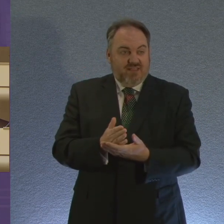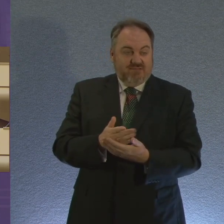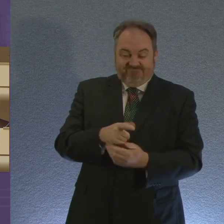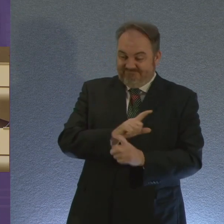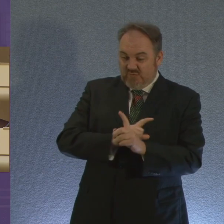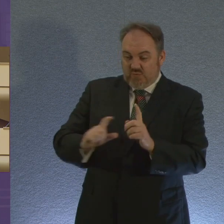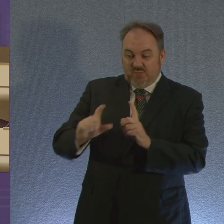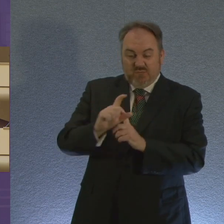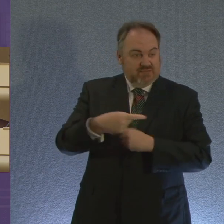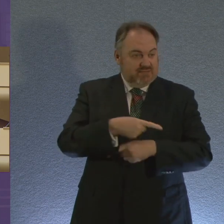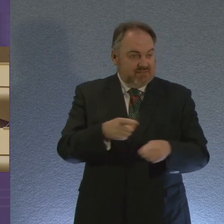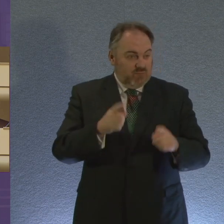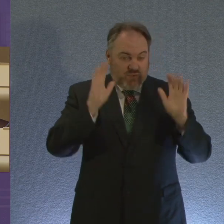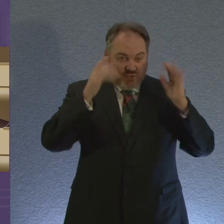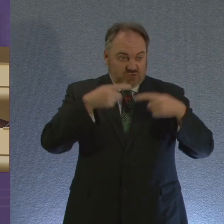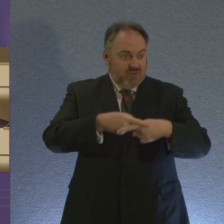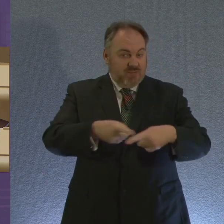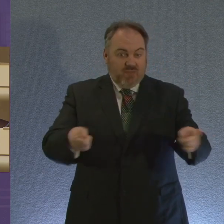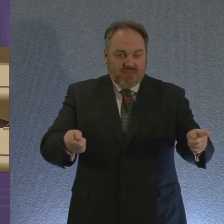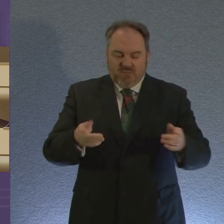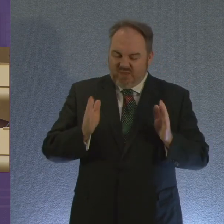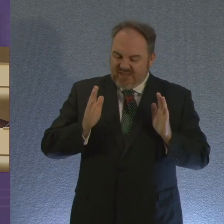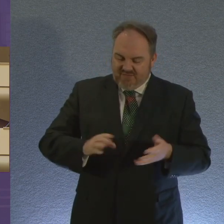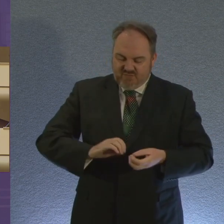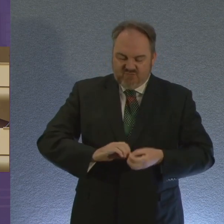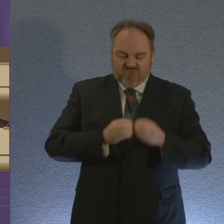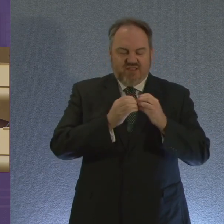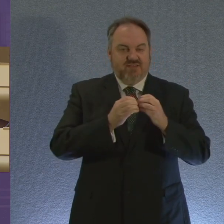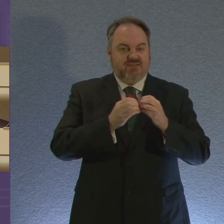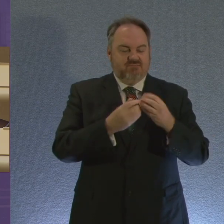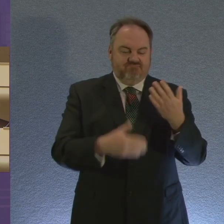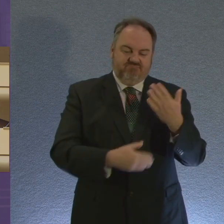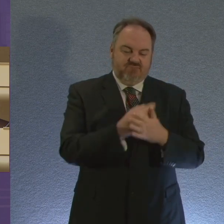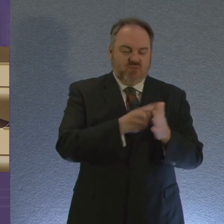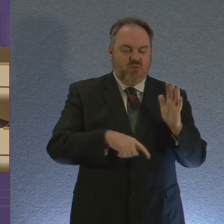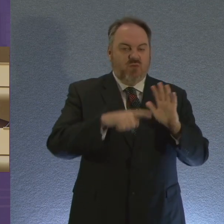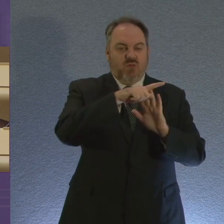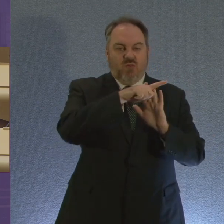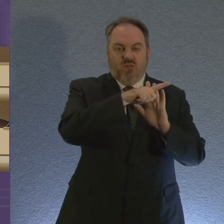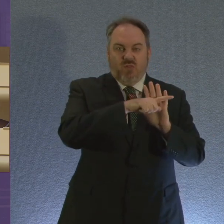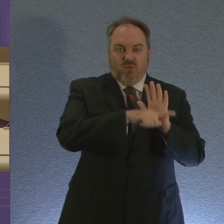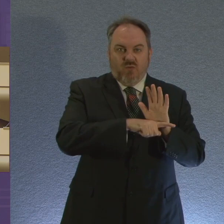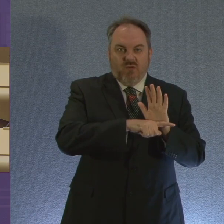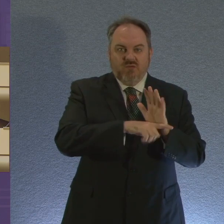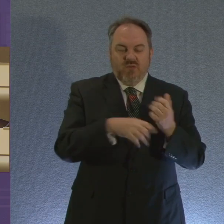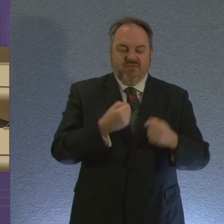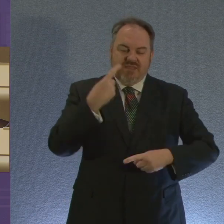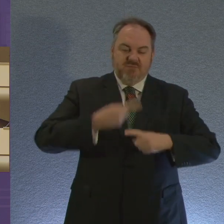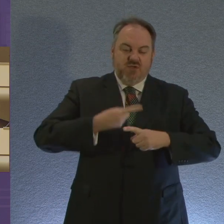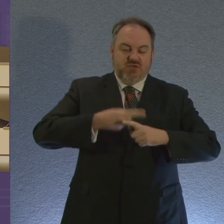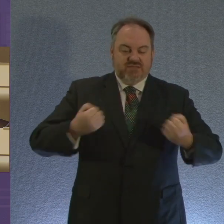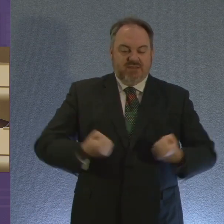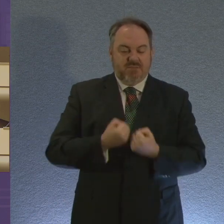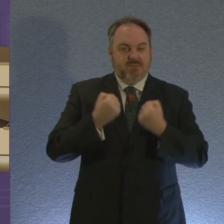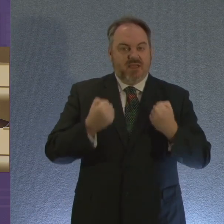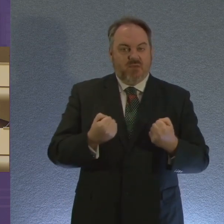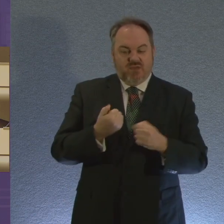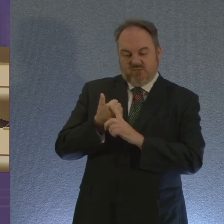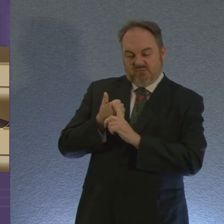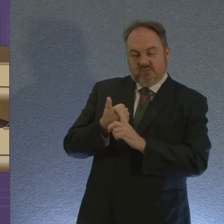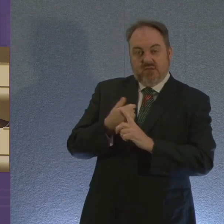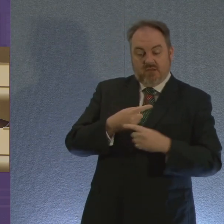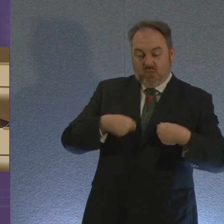who are close to us, means that the Government is right to legislate in these emergency circumstances, and we will support